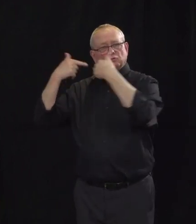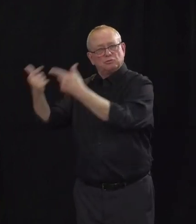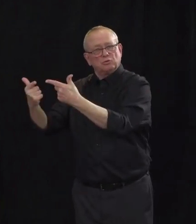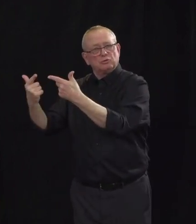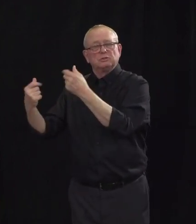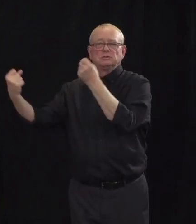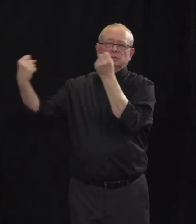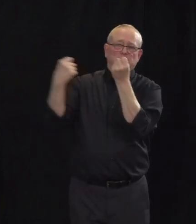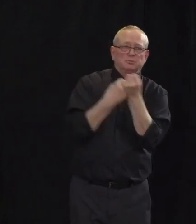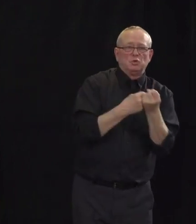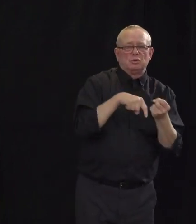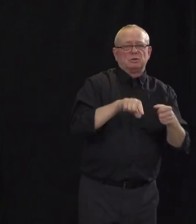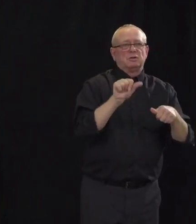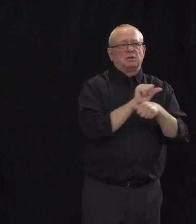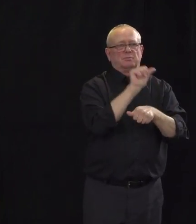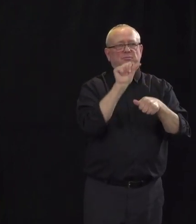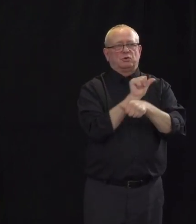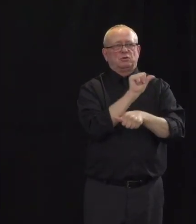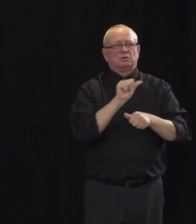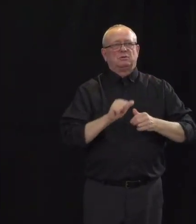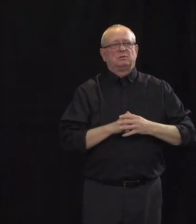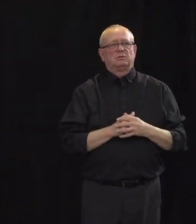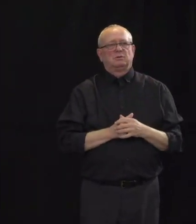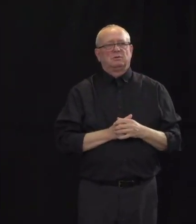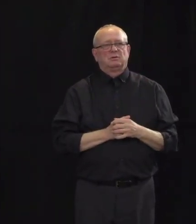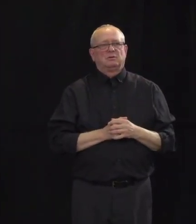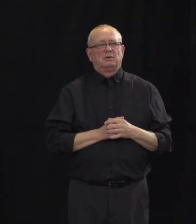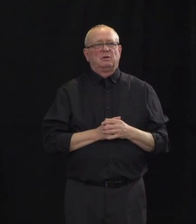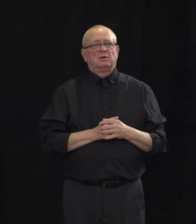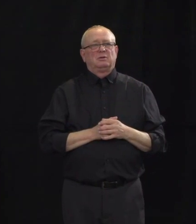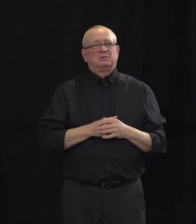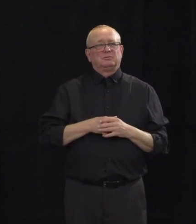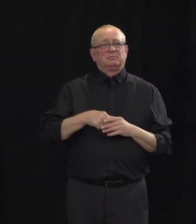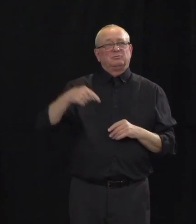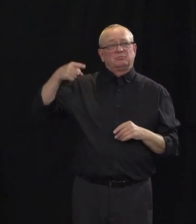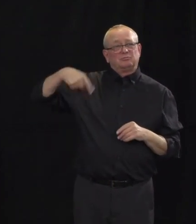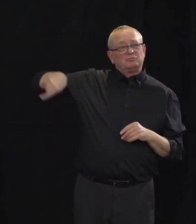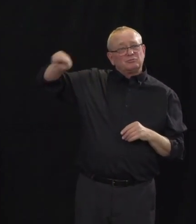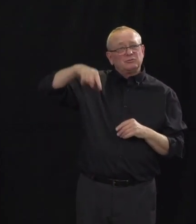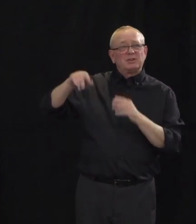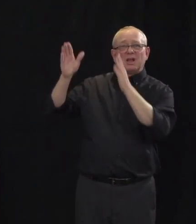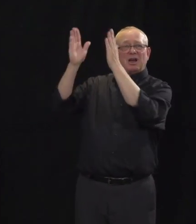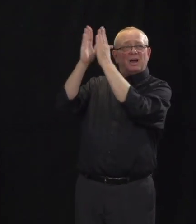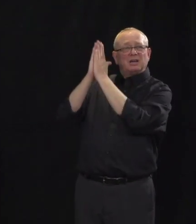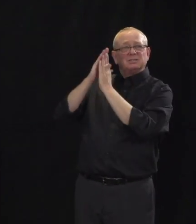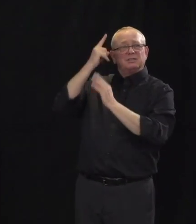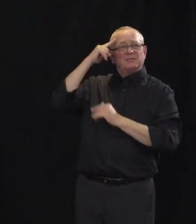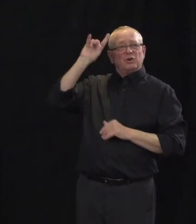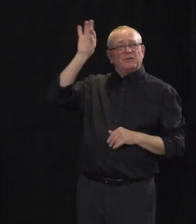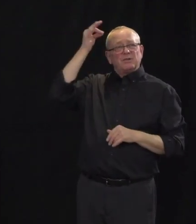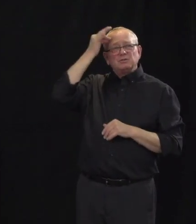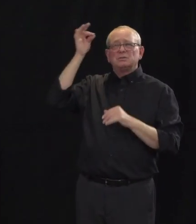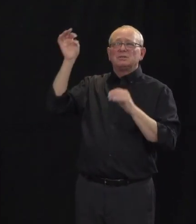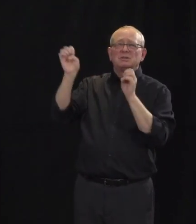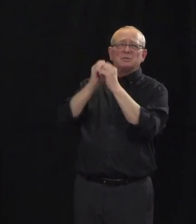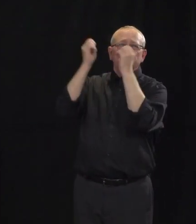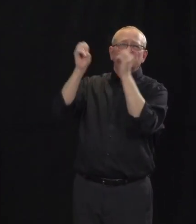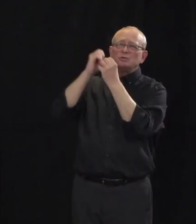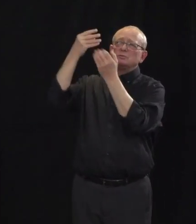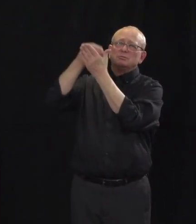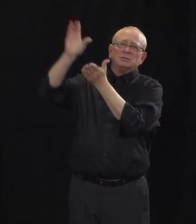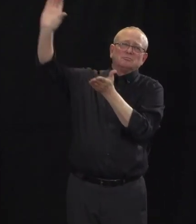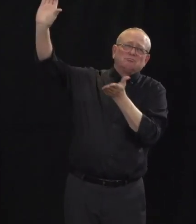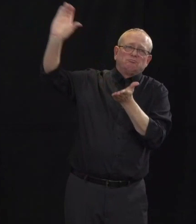endorsement for our call for emergency federal credit backstop to provide for liquidity for our oil and gas